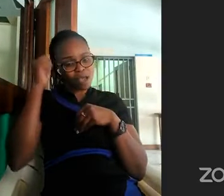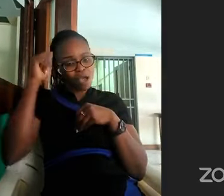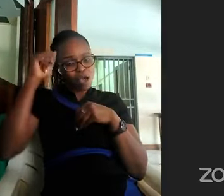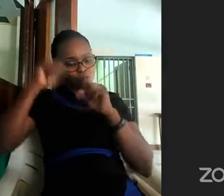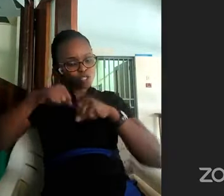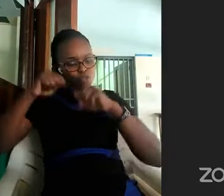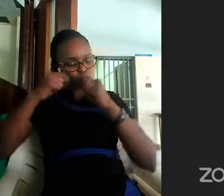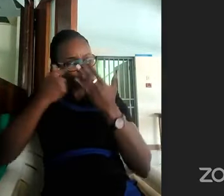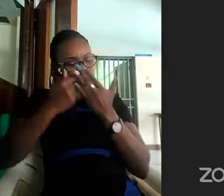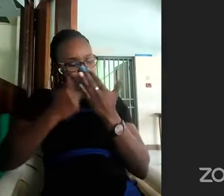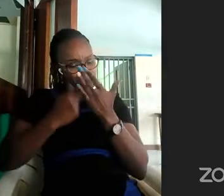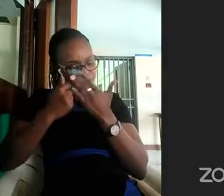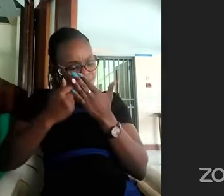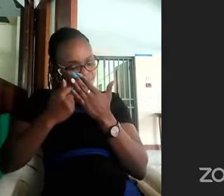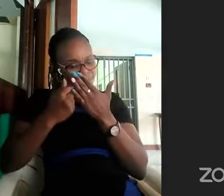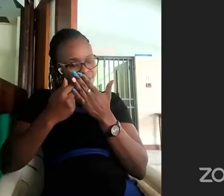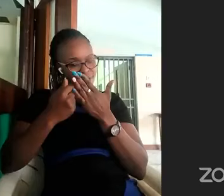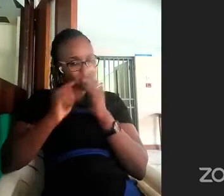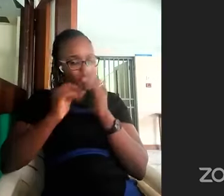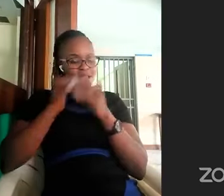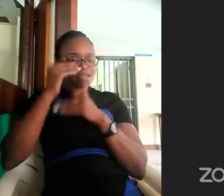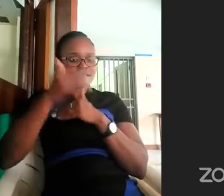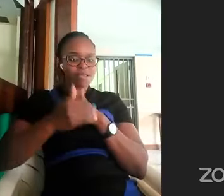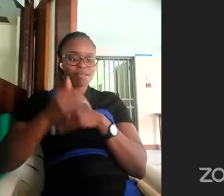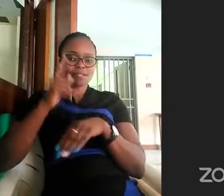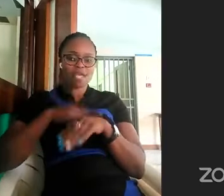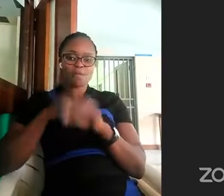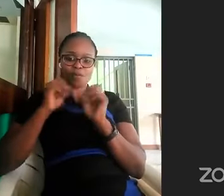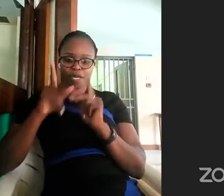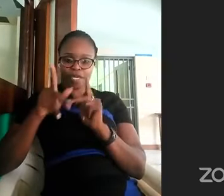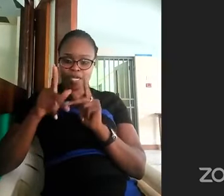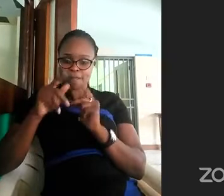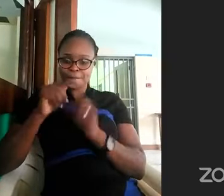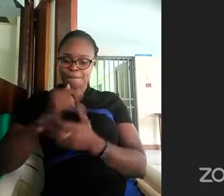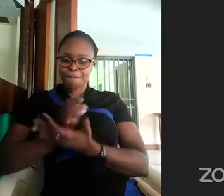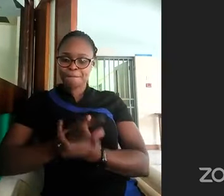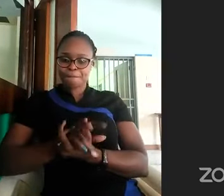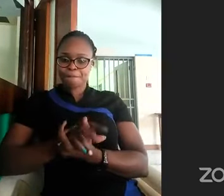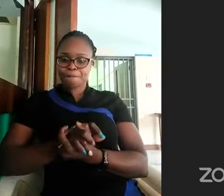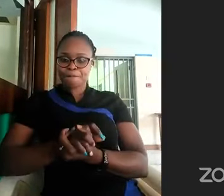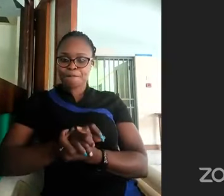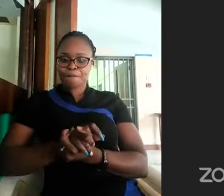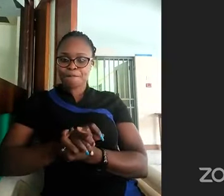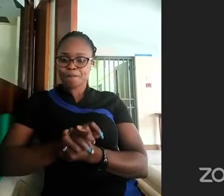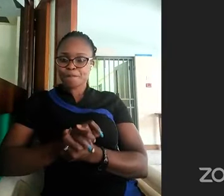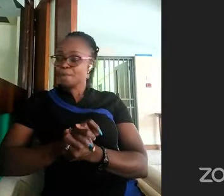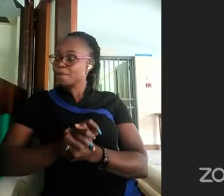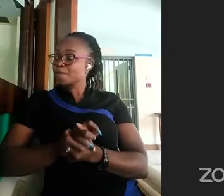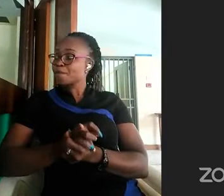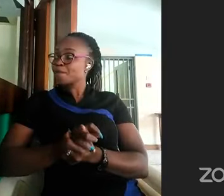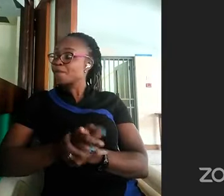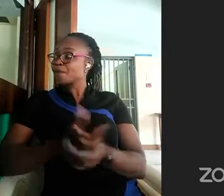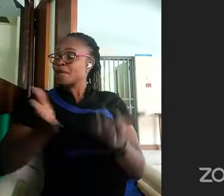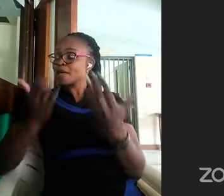for our next time. Thank you. Yes, Madam Benta, your hand is up. I don't know whether you